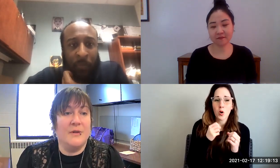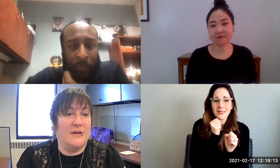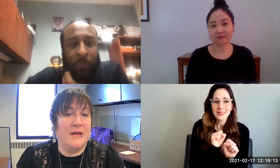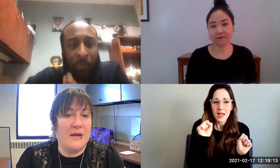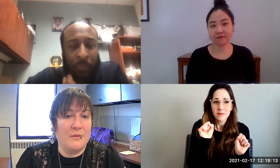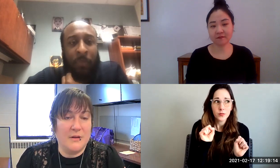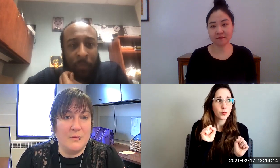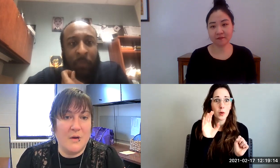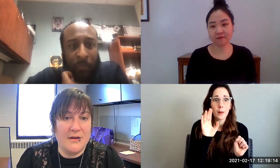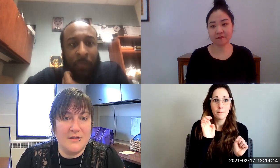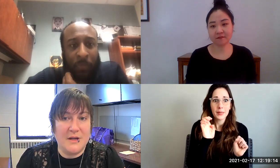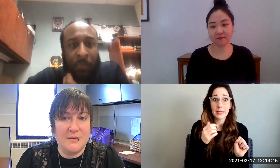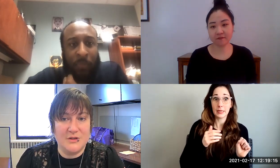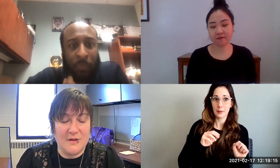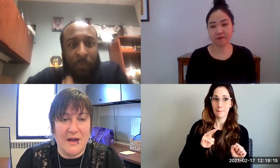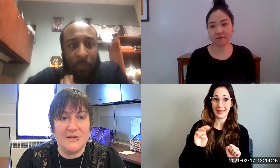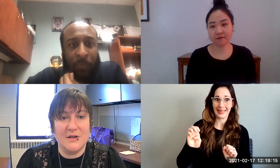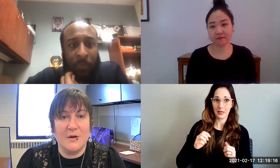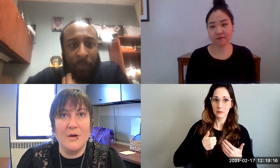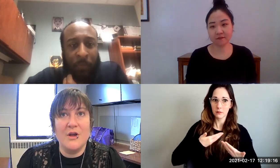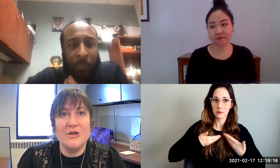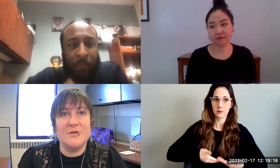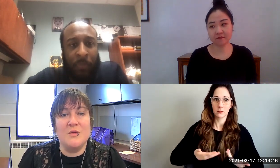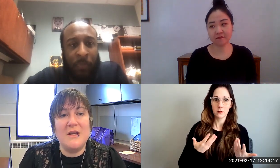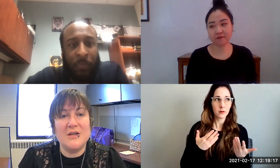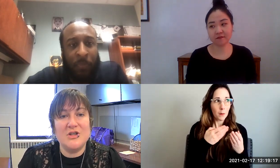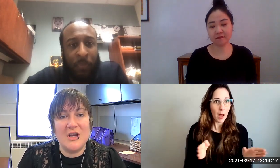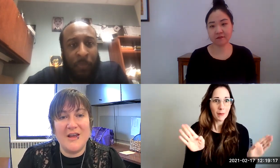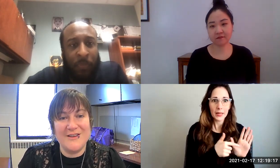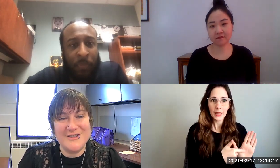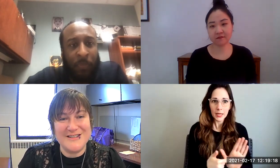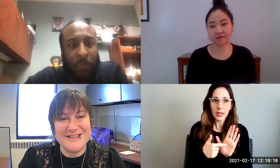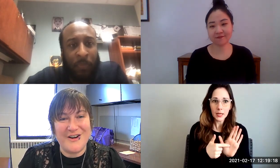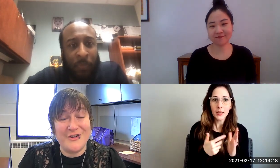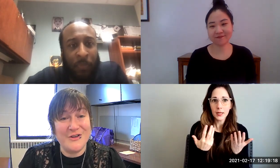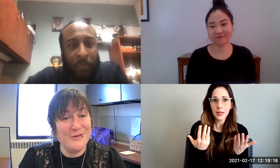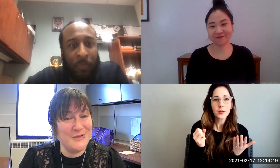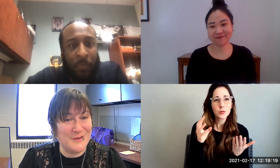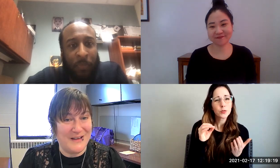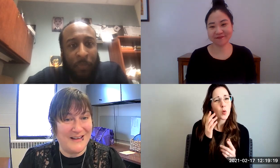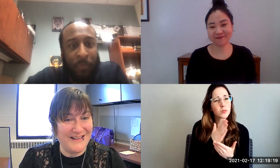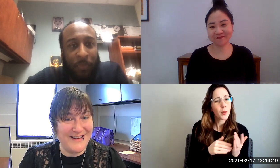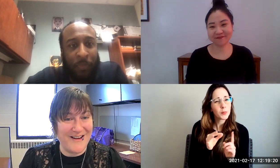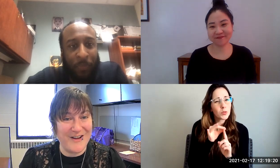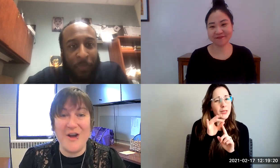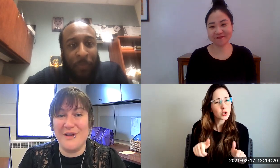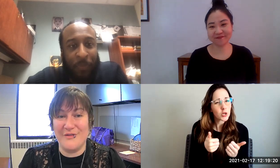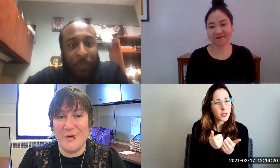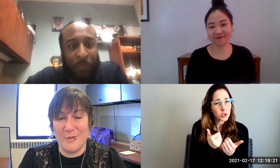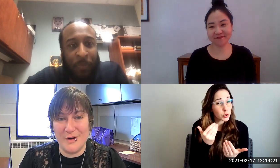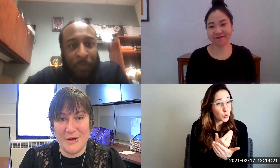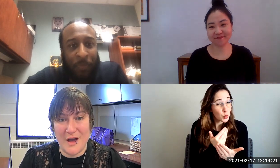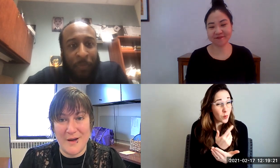me publicly. Like I really wanted to be able to do that. And so some unique challenges that are new to me are